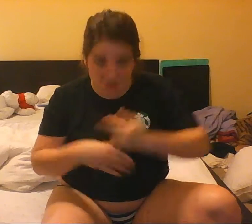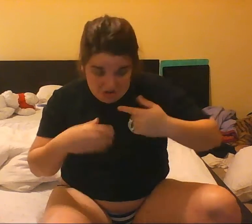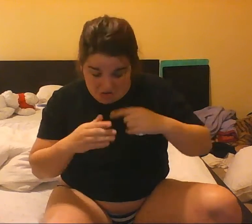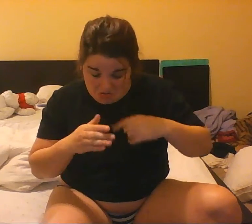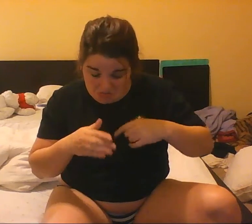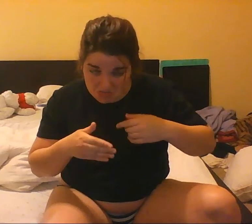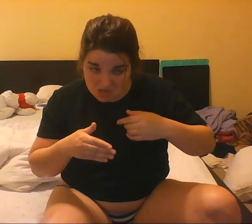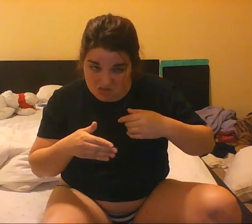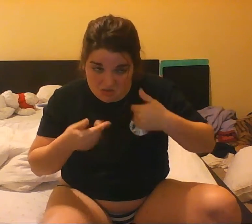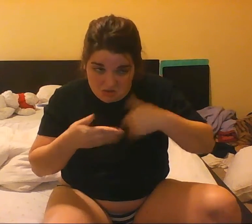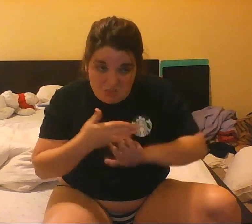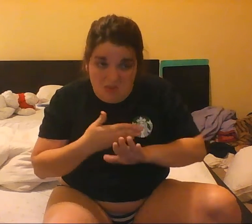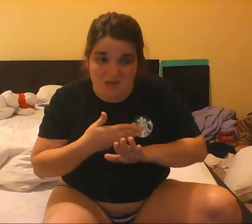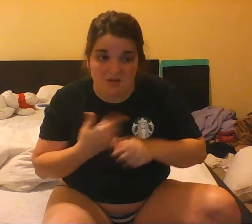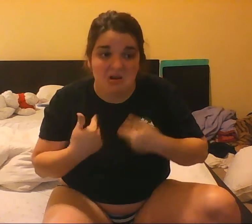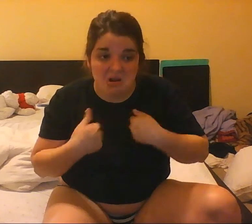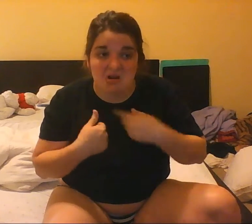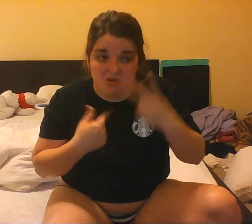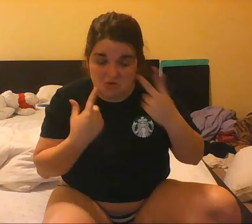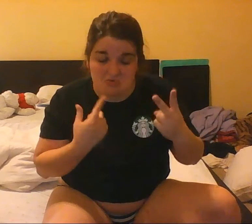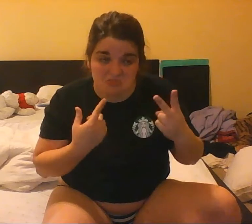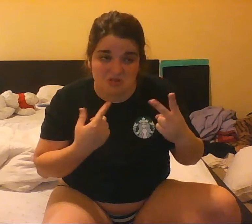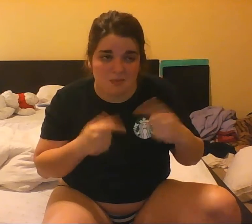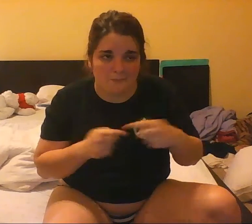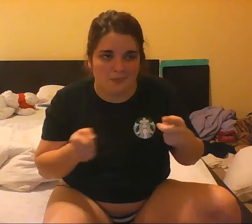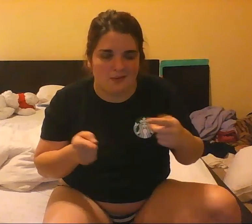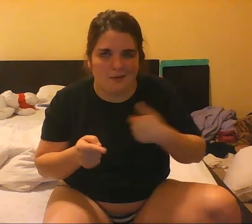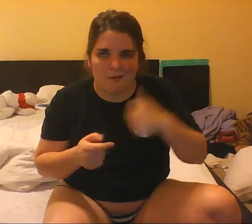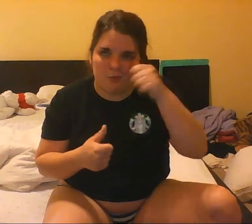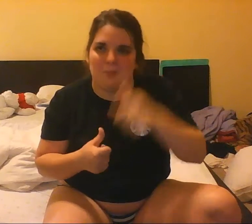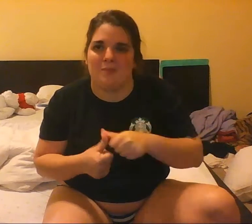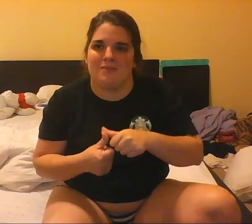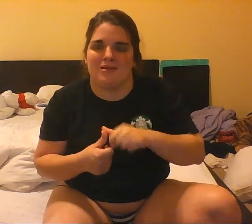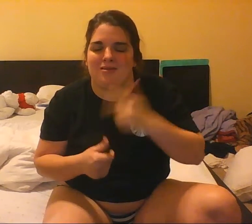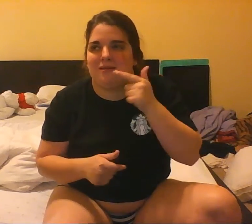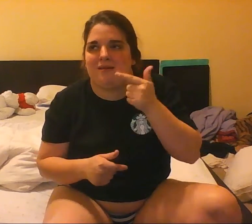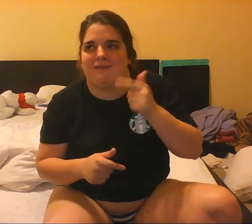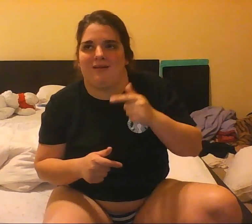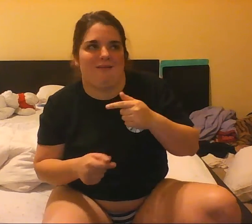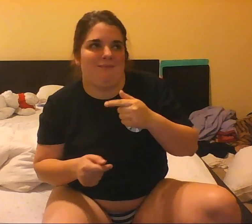clearly laughing at one part that I was not supposed to laugh at. And this little girl in front of me turned around and said, "I will cut